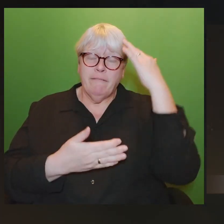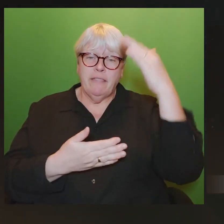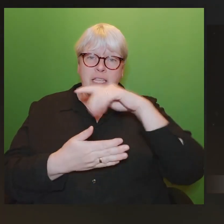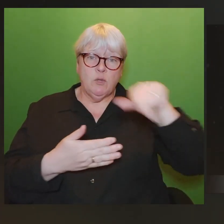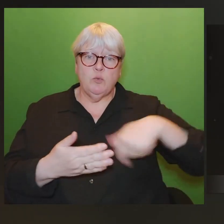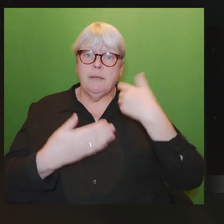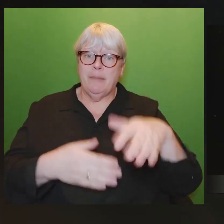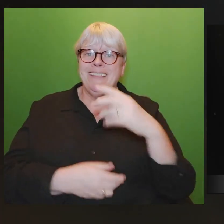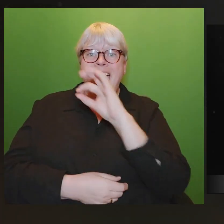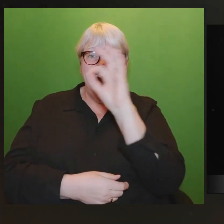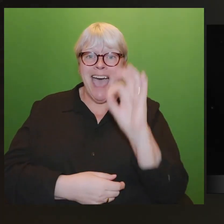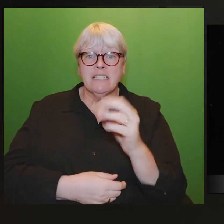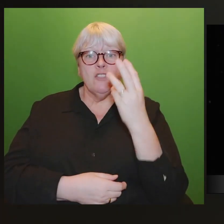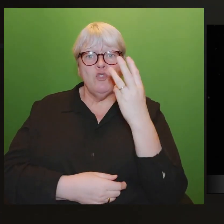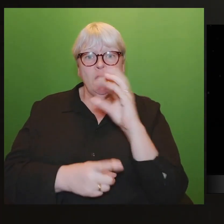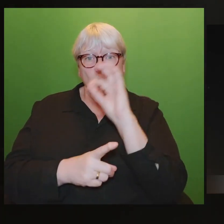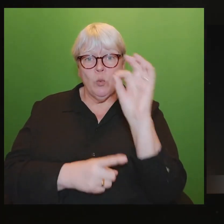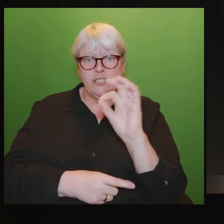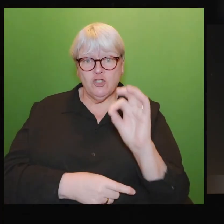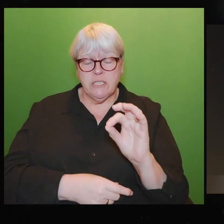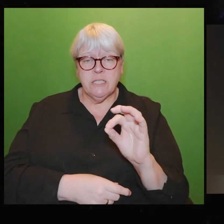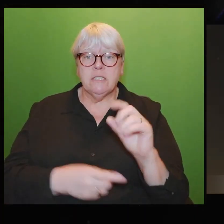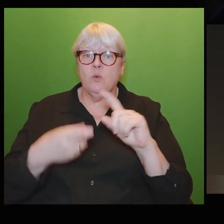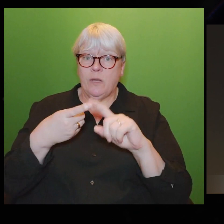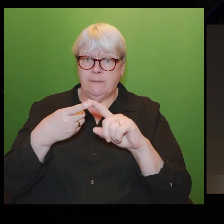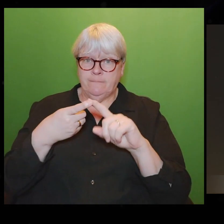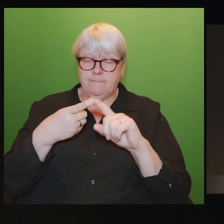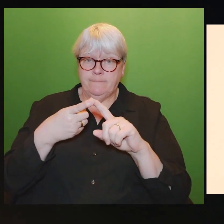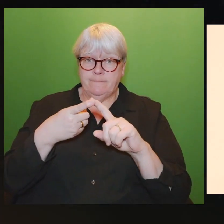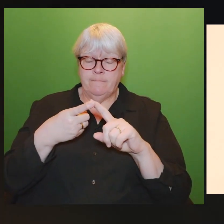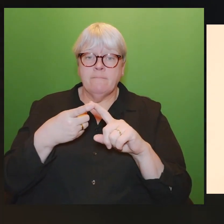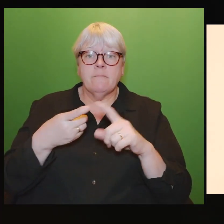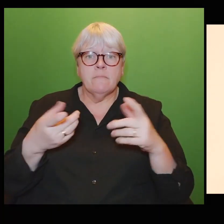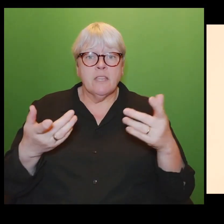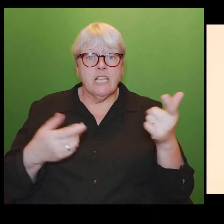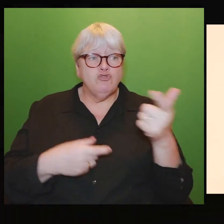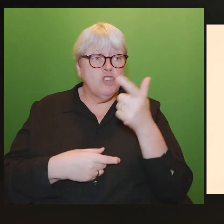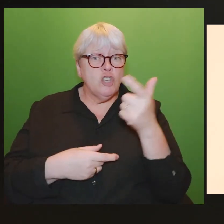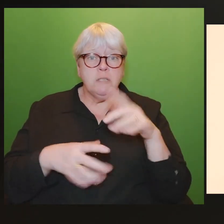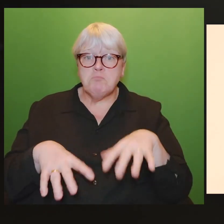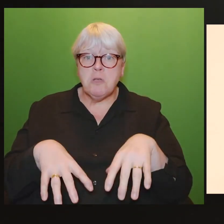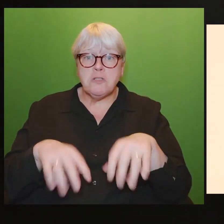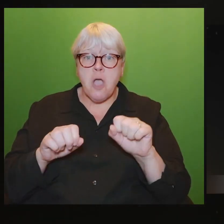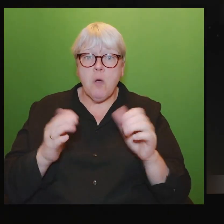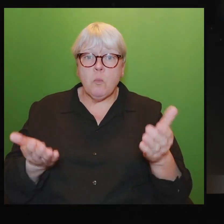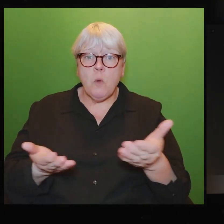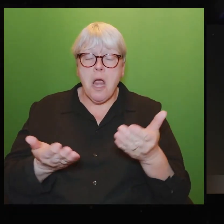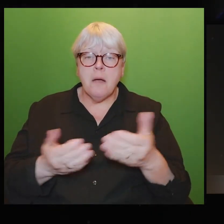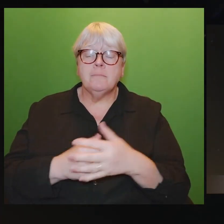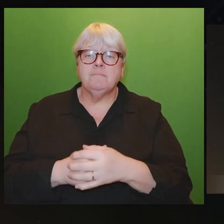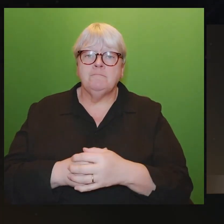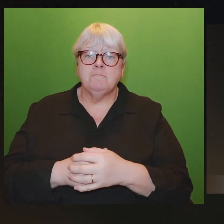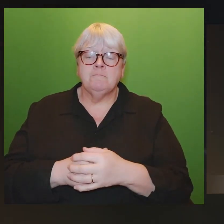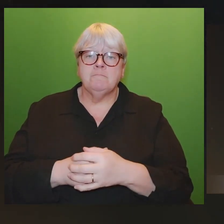Elizabeth Mary Leese, was born in London in 1943. It turned out that she was the only Jewish